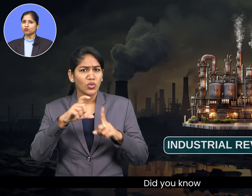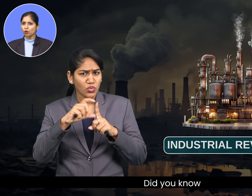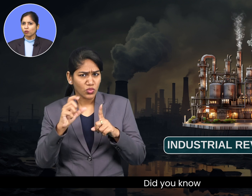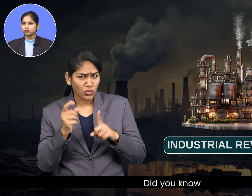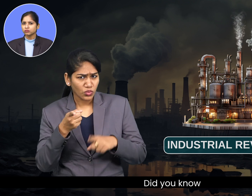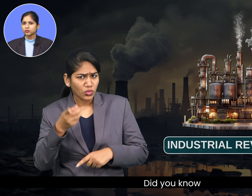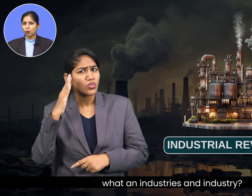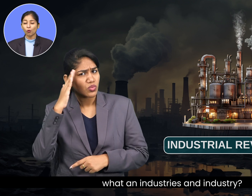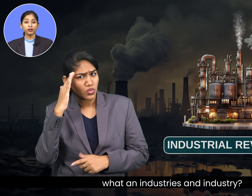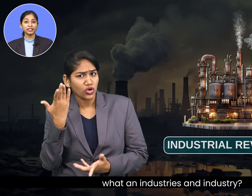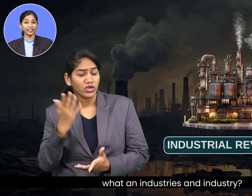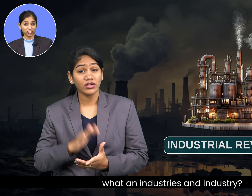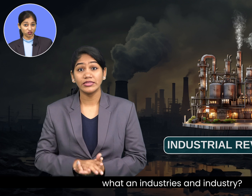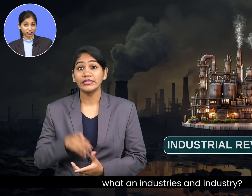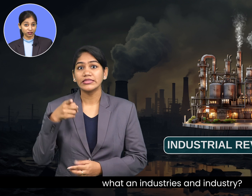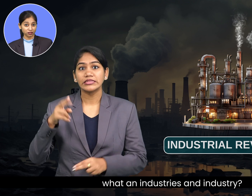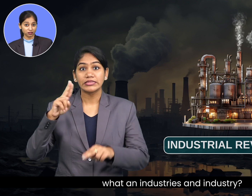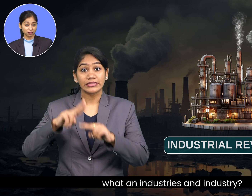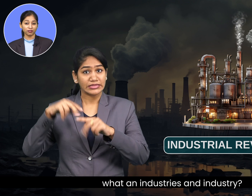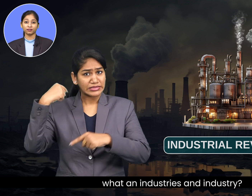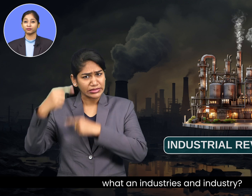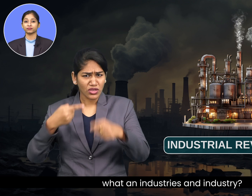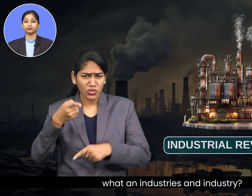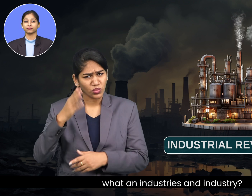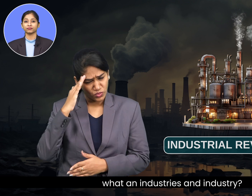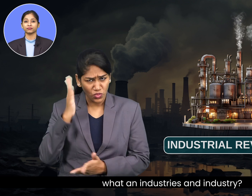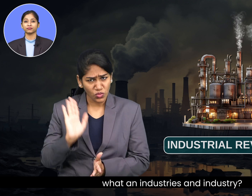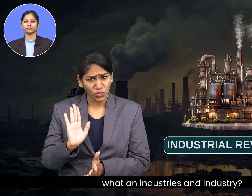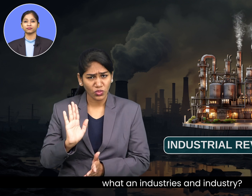Do you know what an industry is?